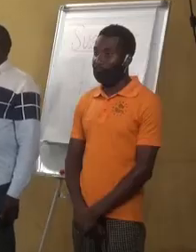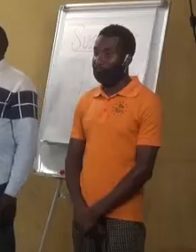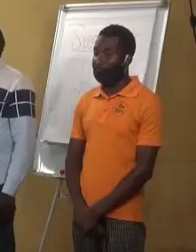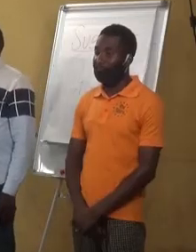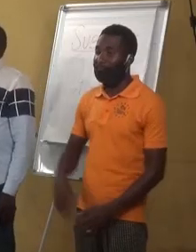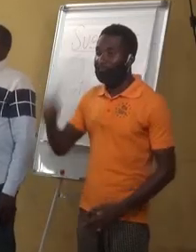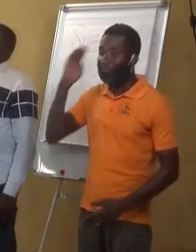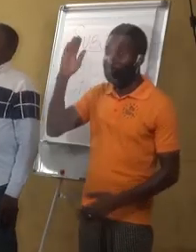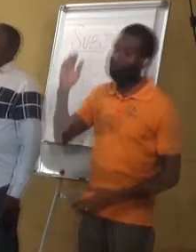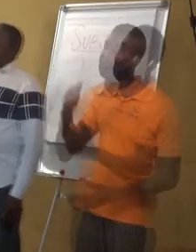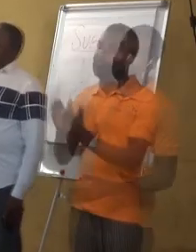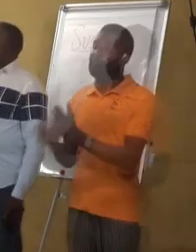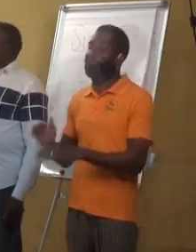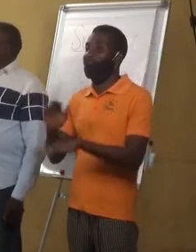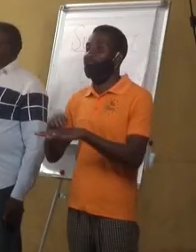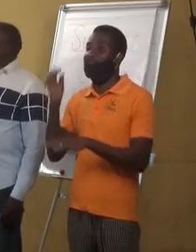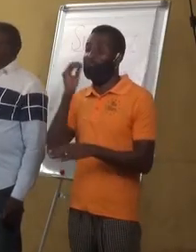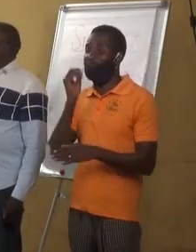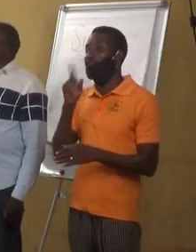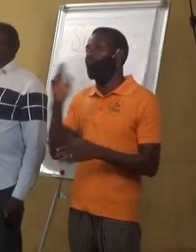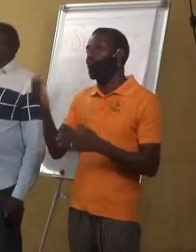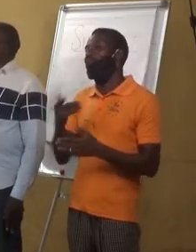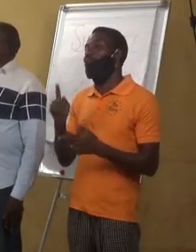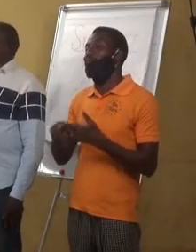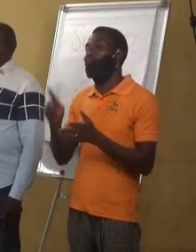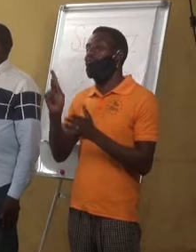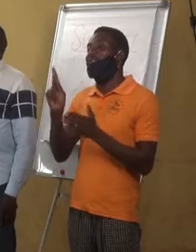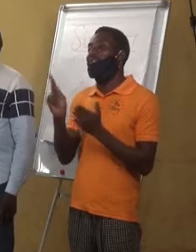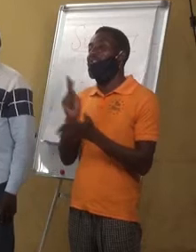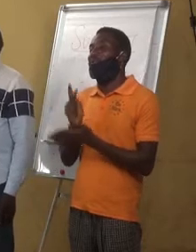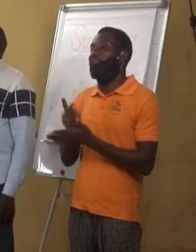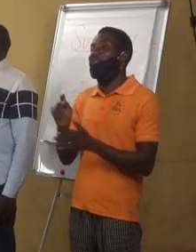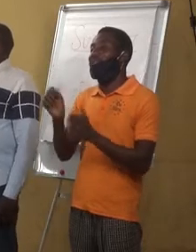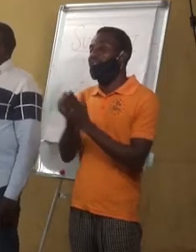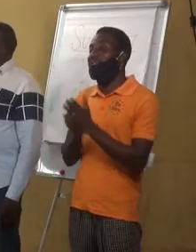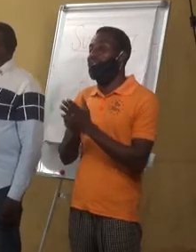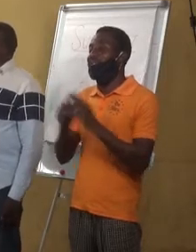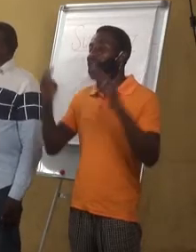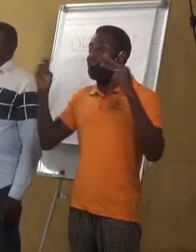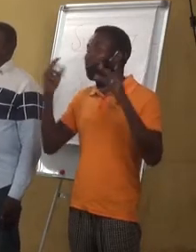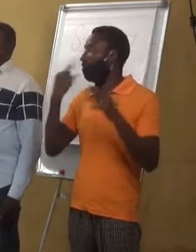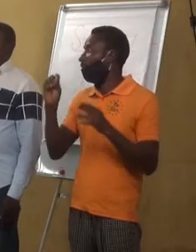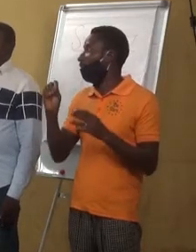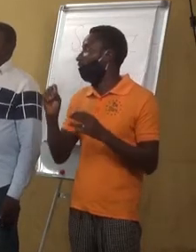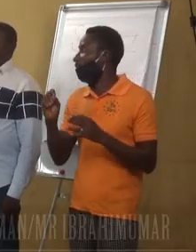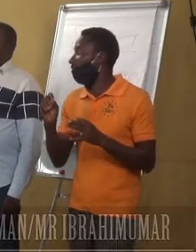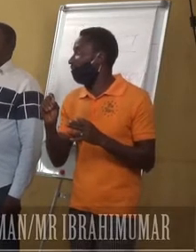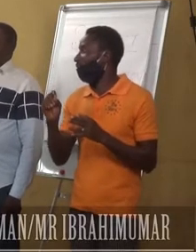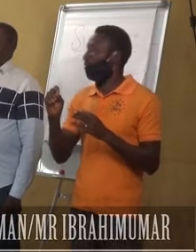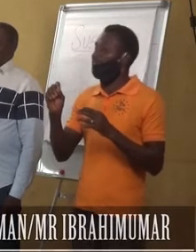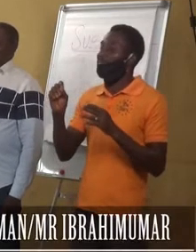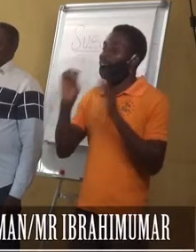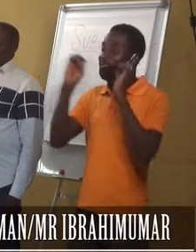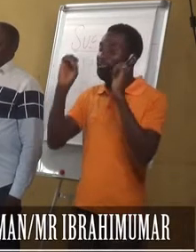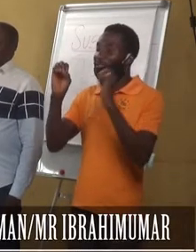Hi, my student at home. You are welcome to Kaduna State Ministry of Education e-learning. My